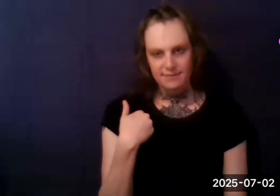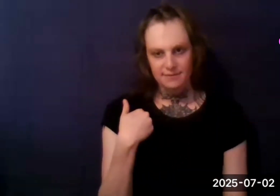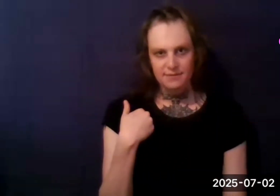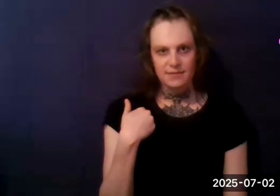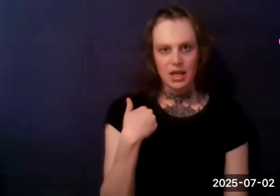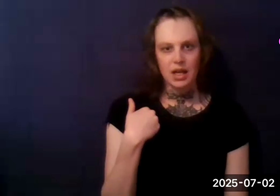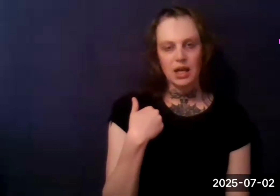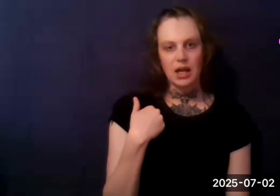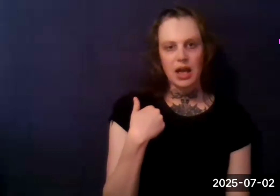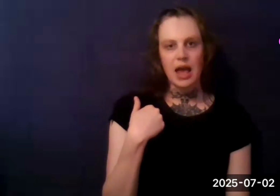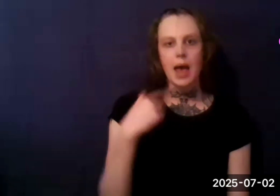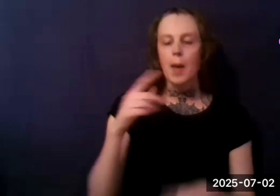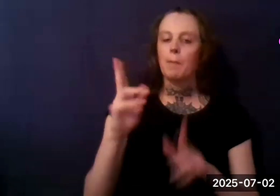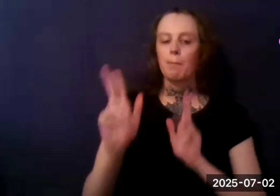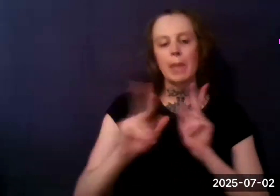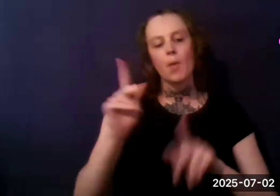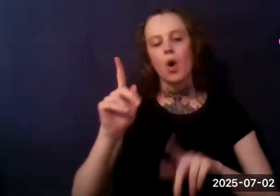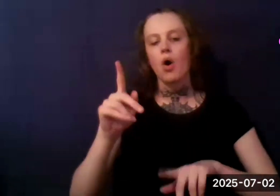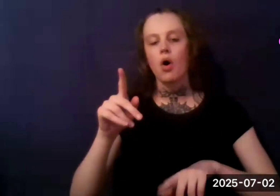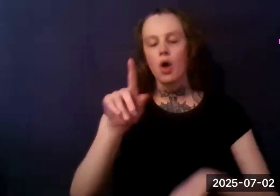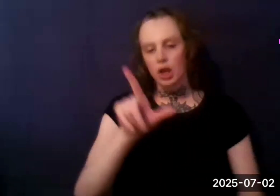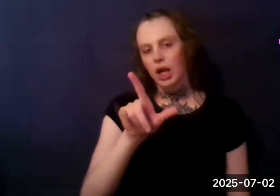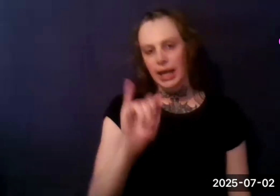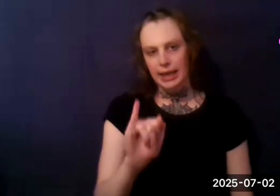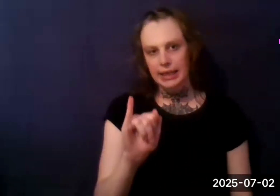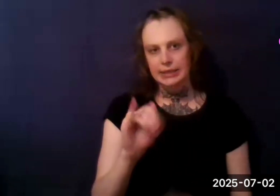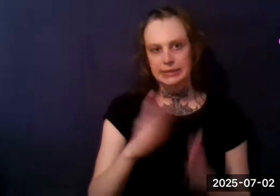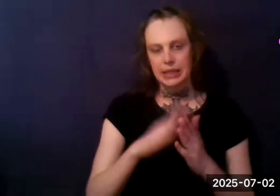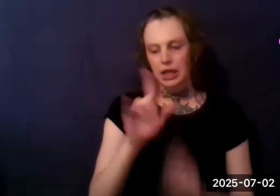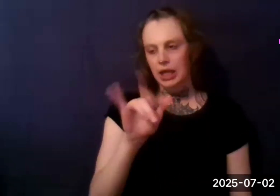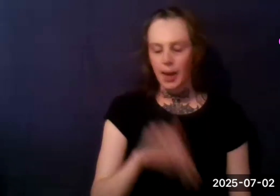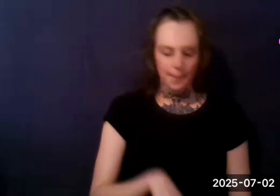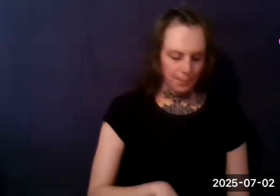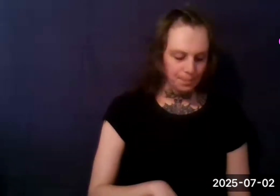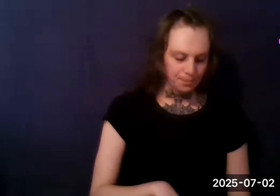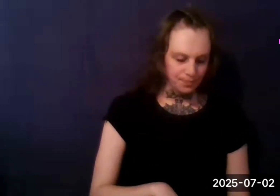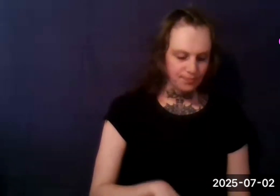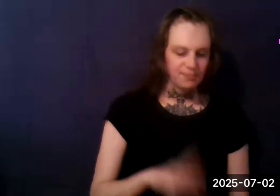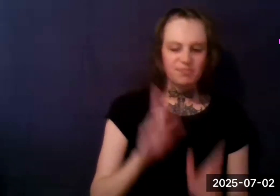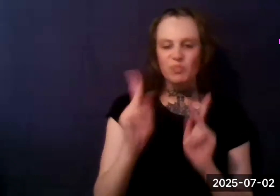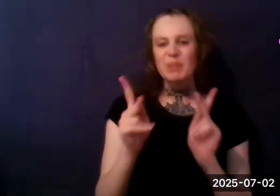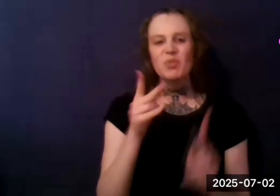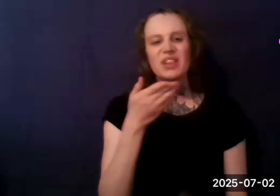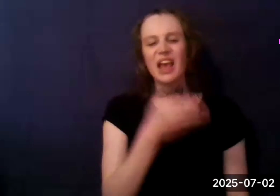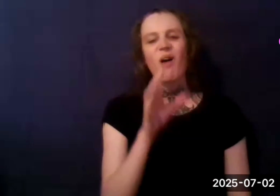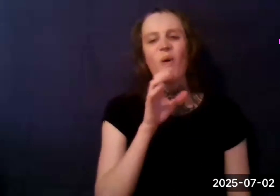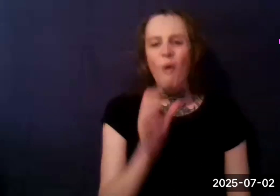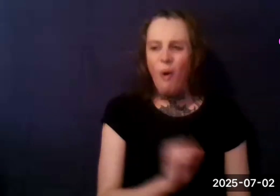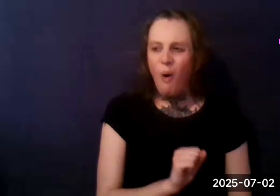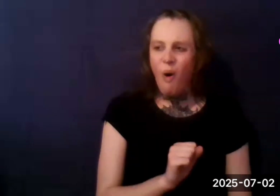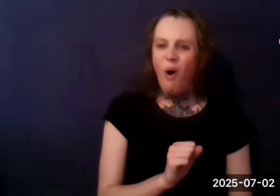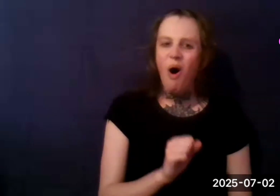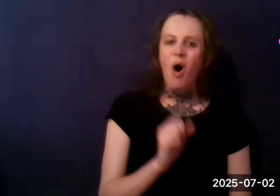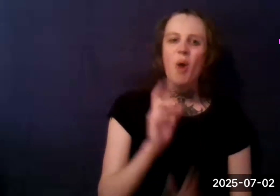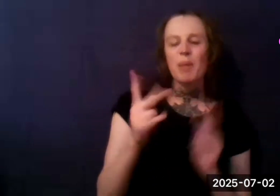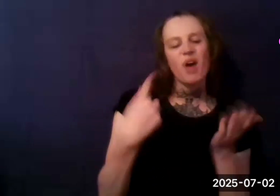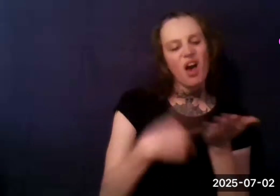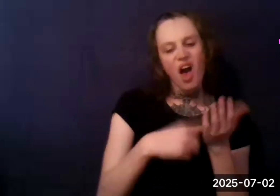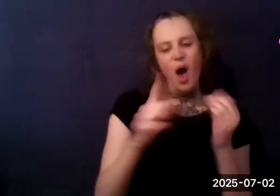older people talking about their divorces and their kids. And I was like, immediately just on set, I was like, I don't look like these